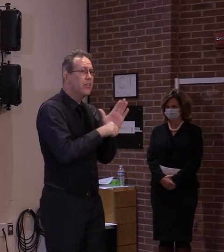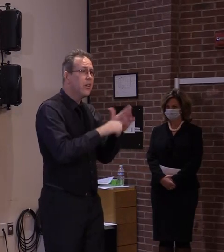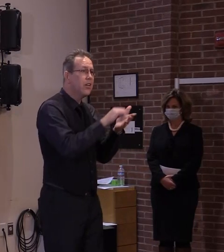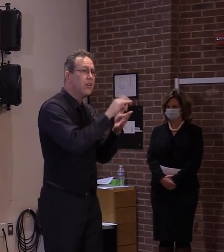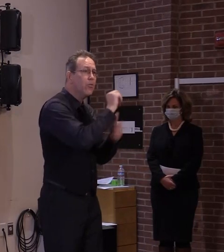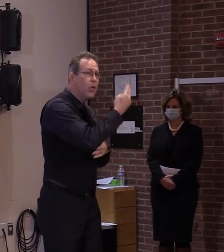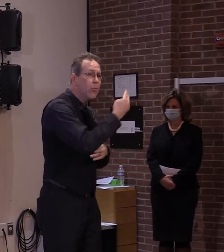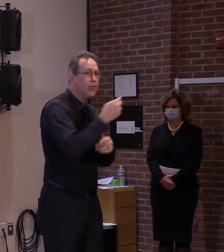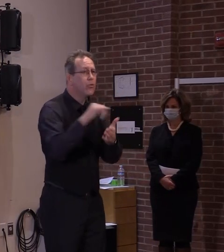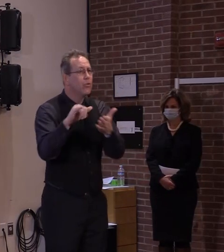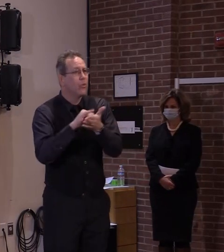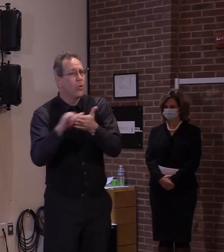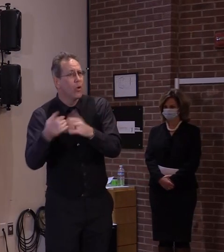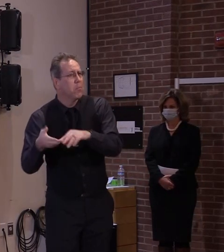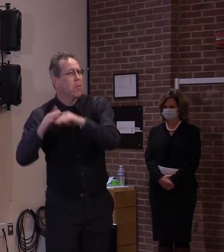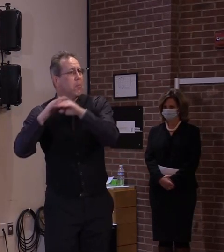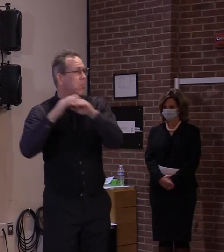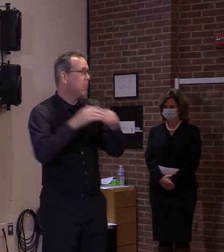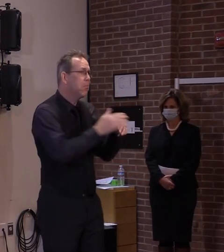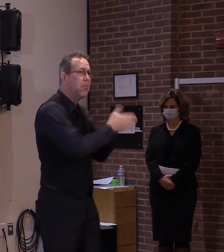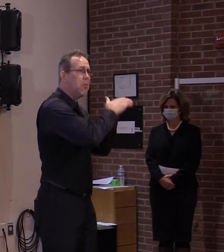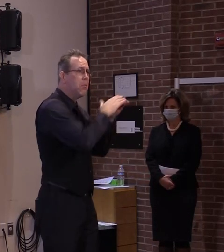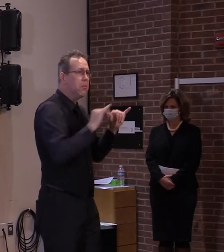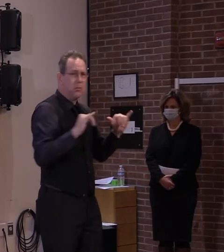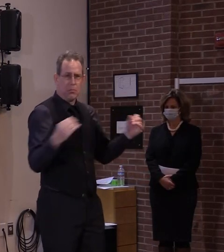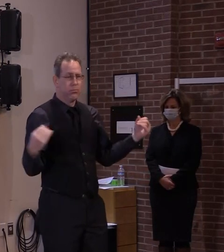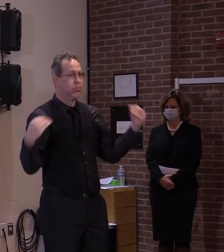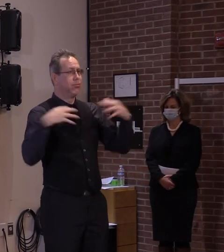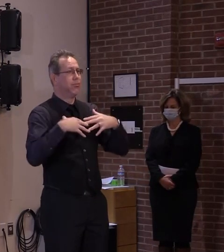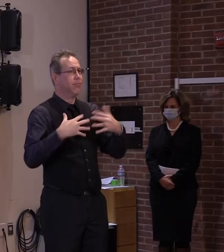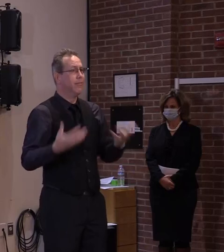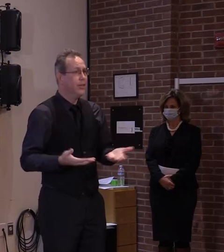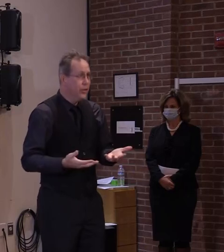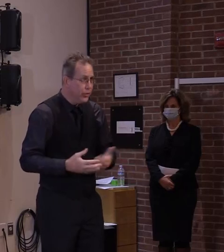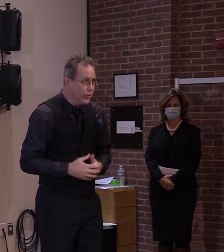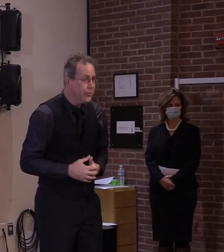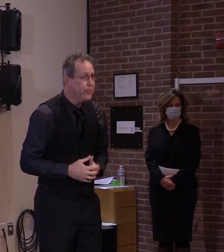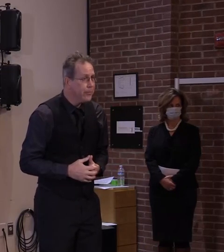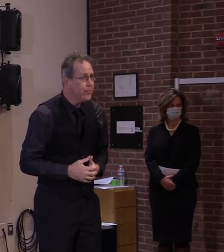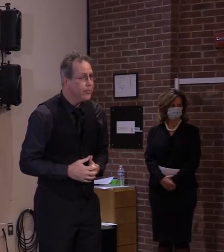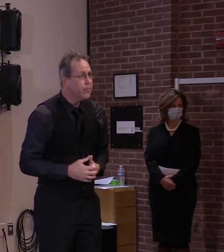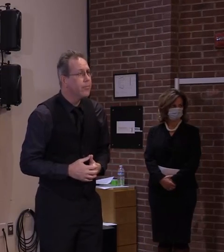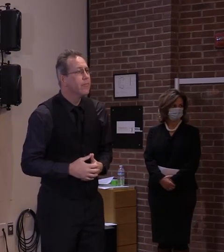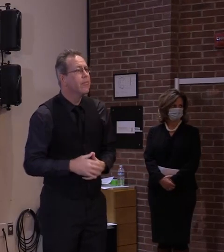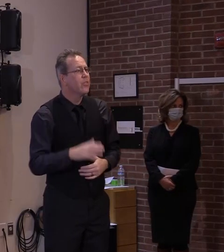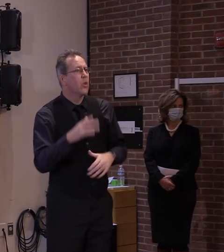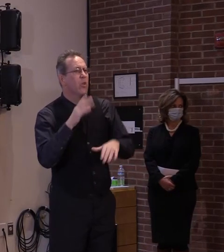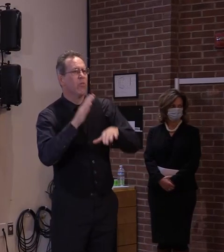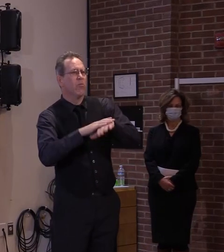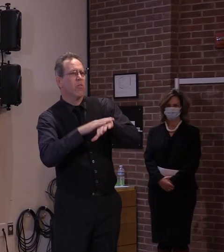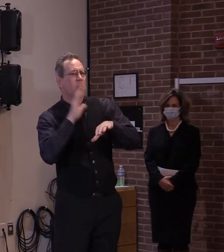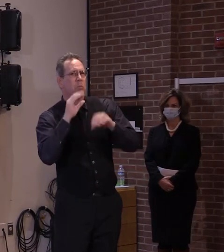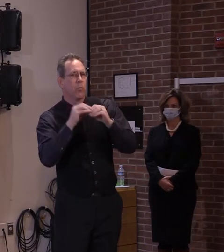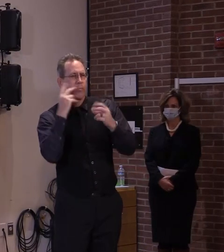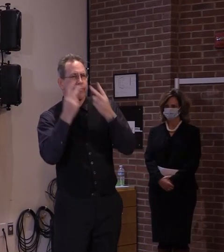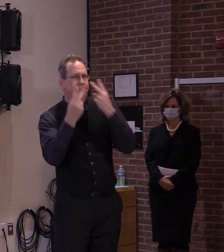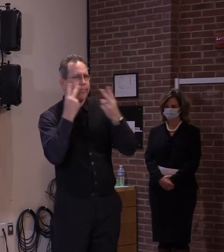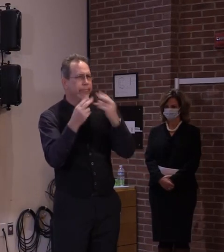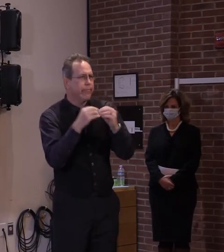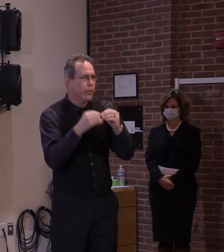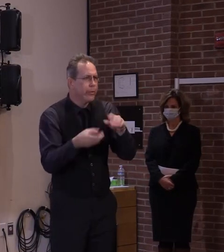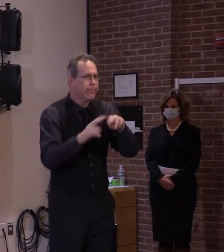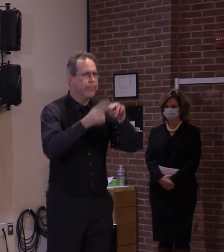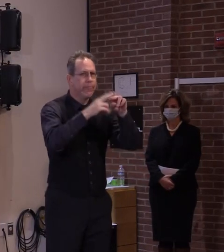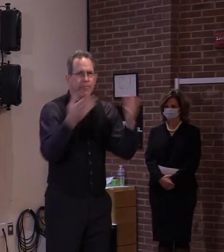number of weeks from holiday gatherings and the variant becoming more prominent in Vermont. Looking at our data for the moment, you'll see